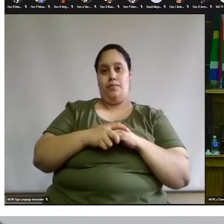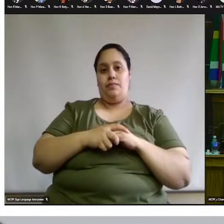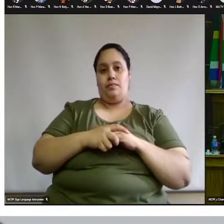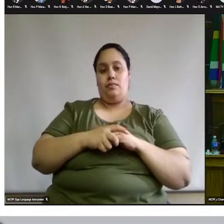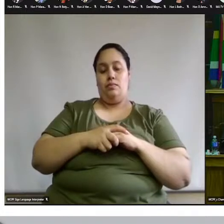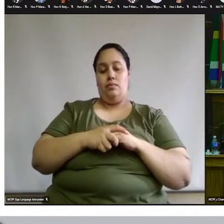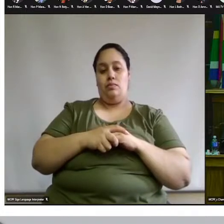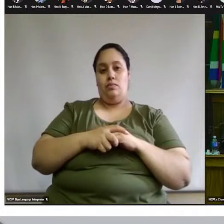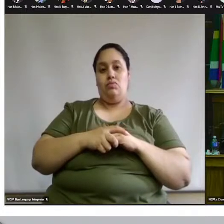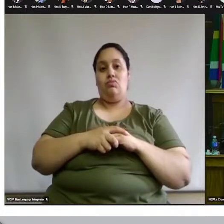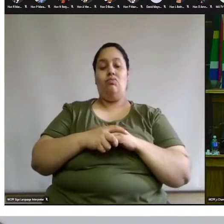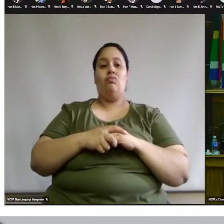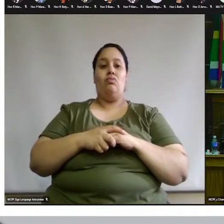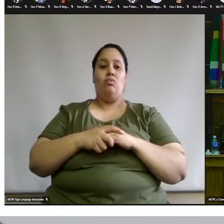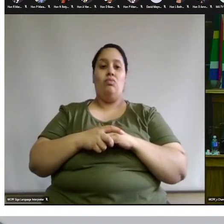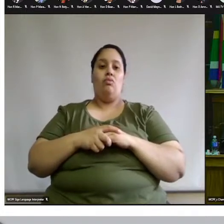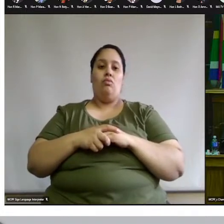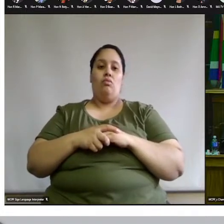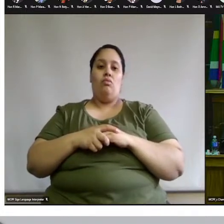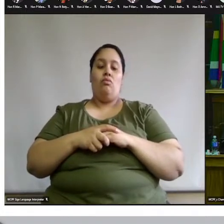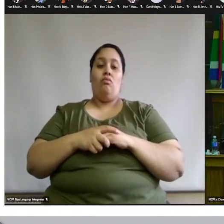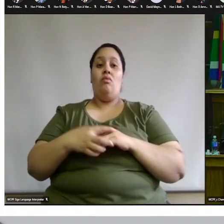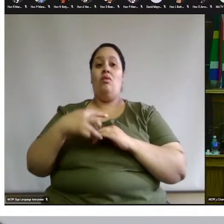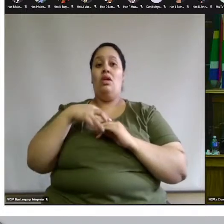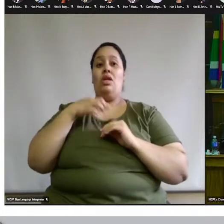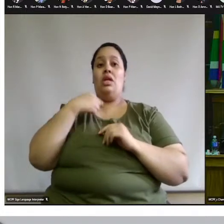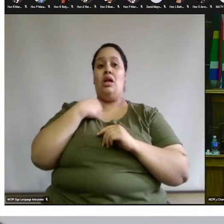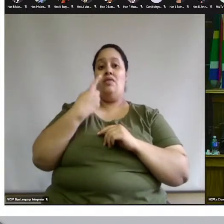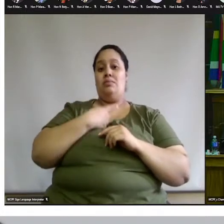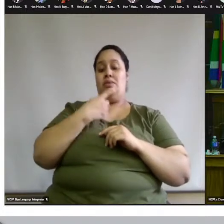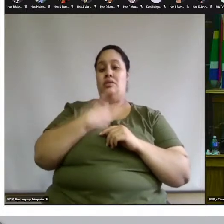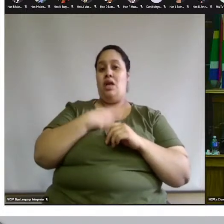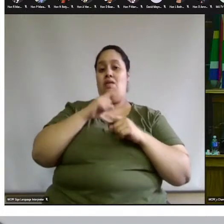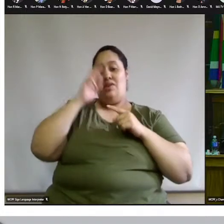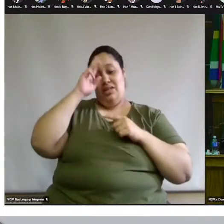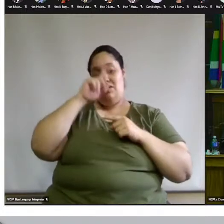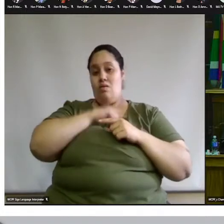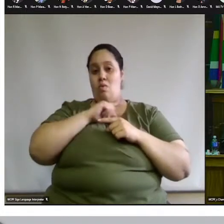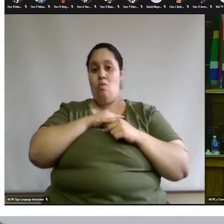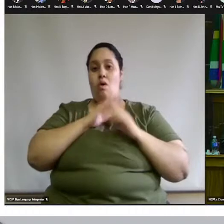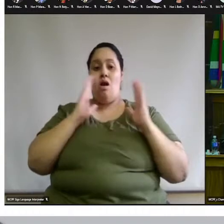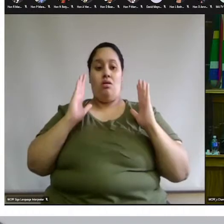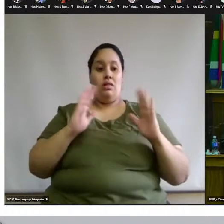Literature on youth suicide refer to school-aged children